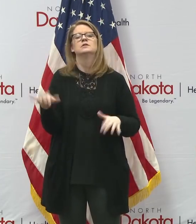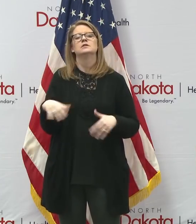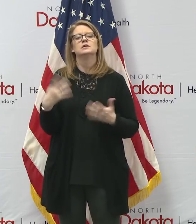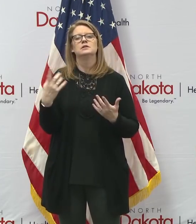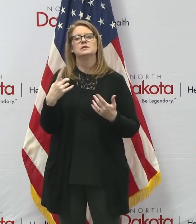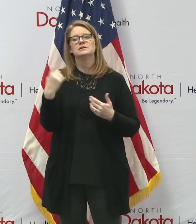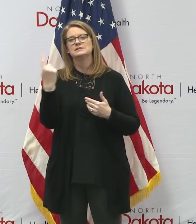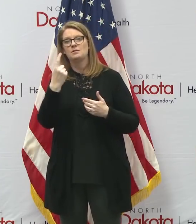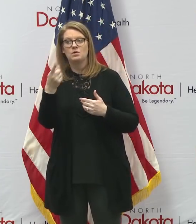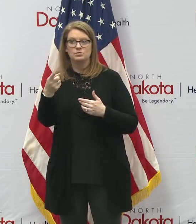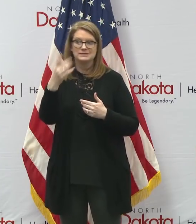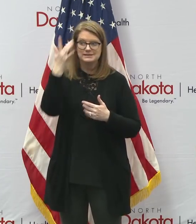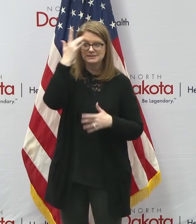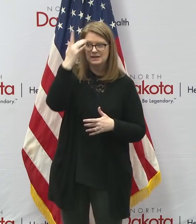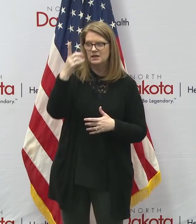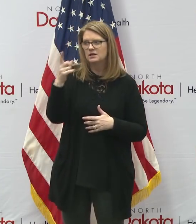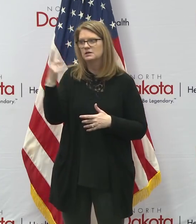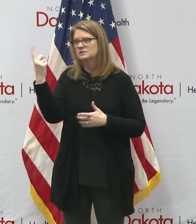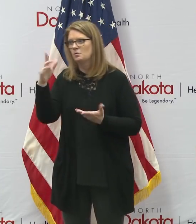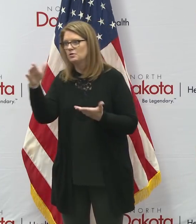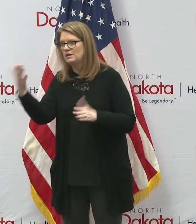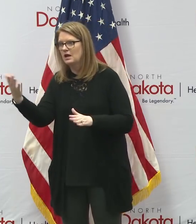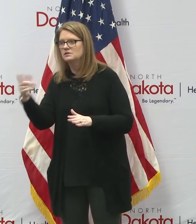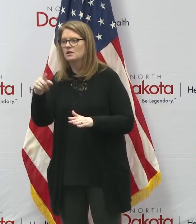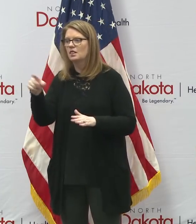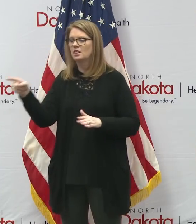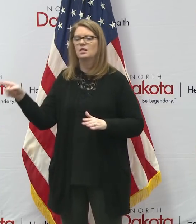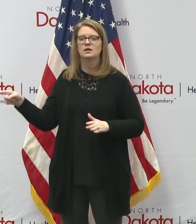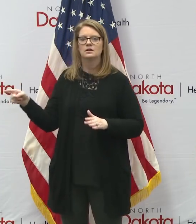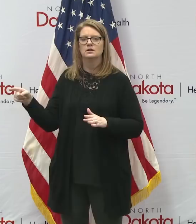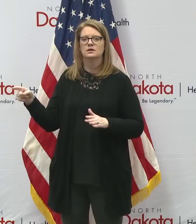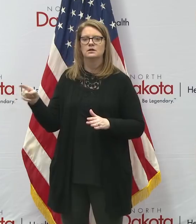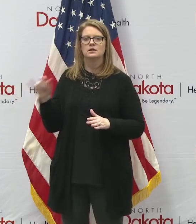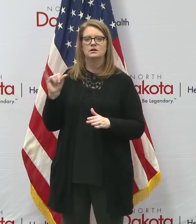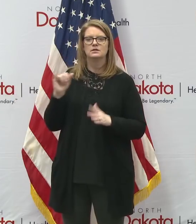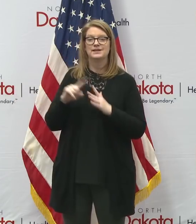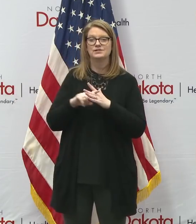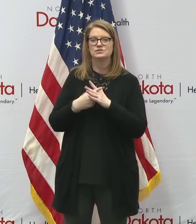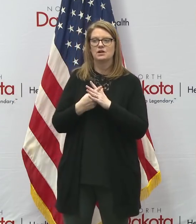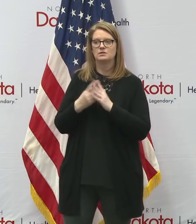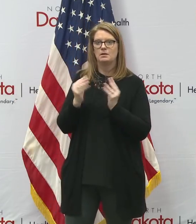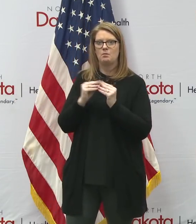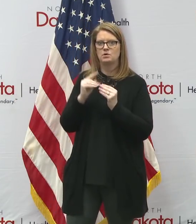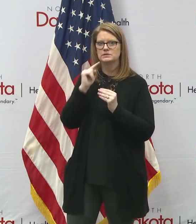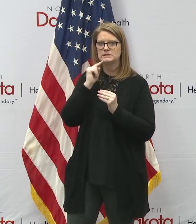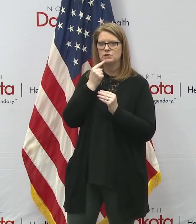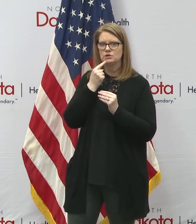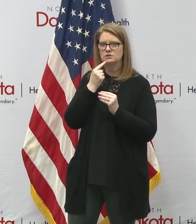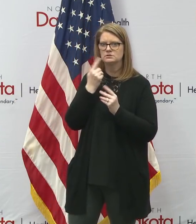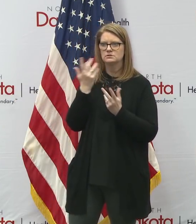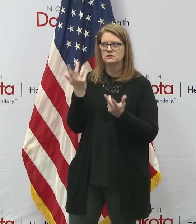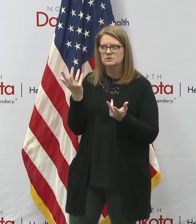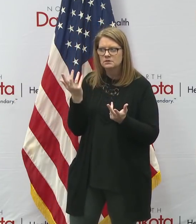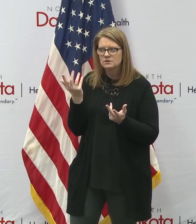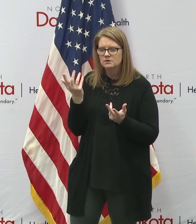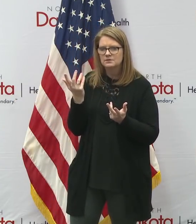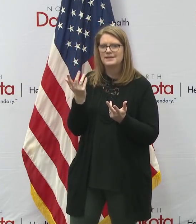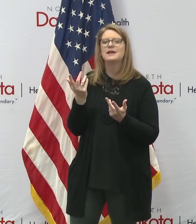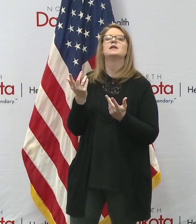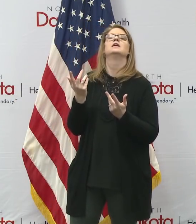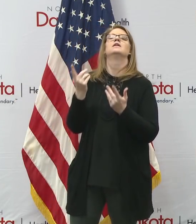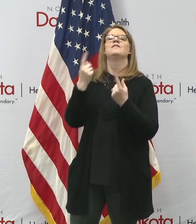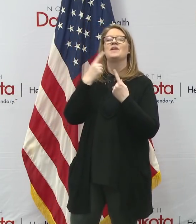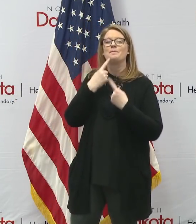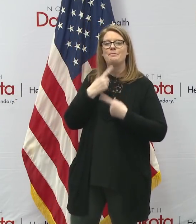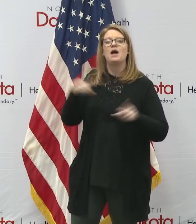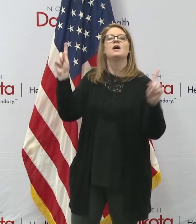know someone who's very sick, and then you know someone who dies, then you might start to take it more seriously. So there could be, again, a lagging effect of human nature